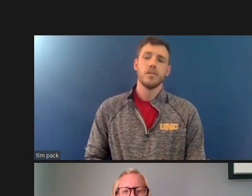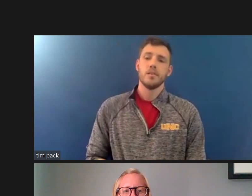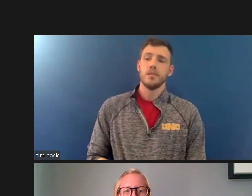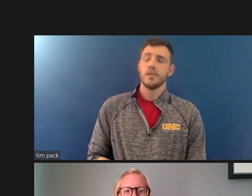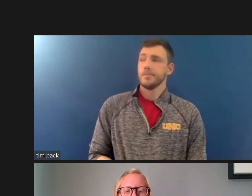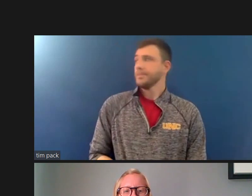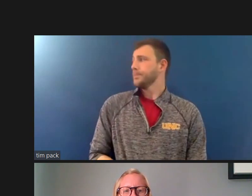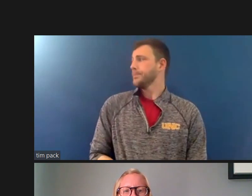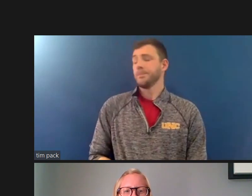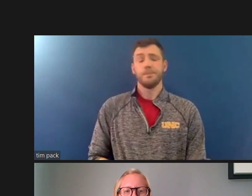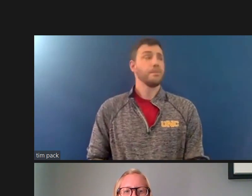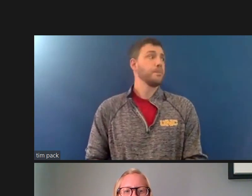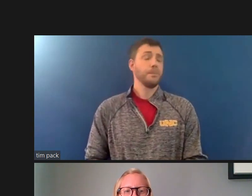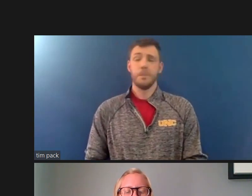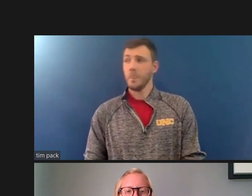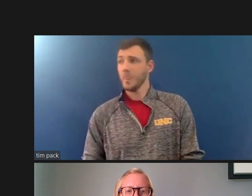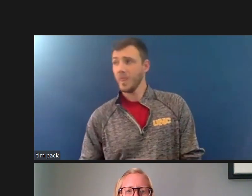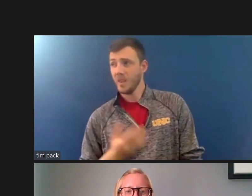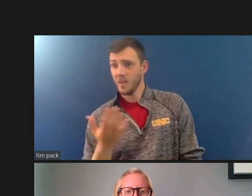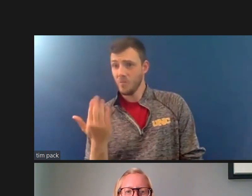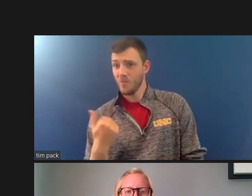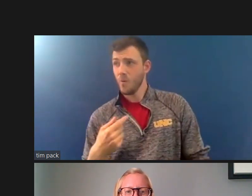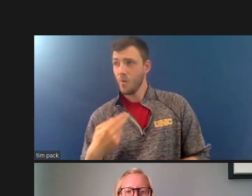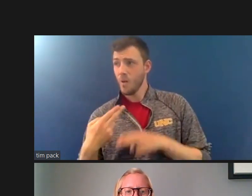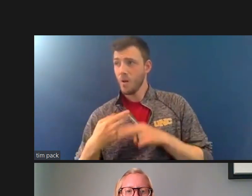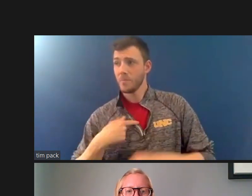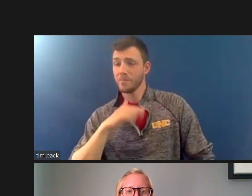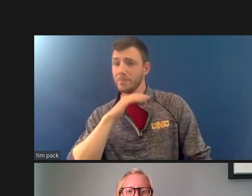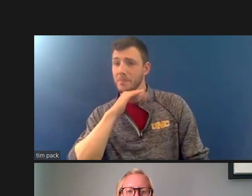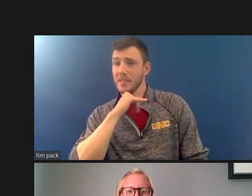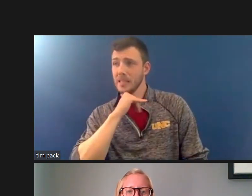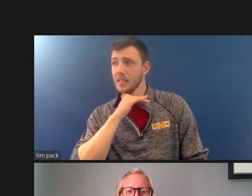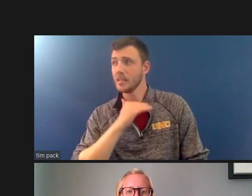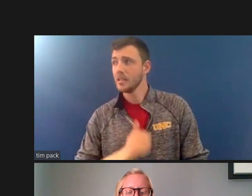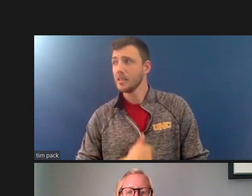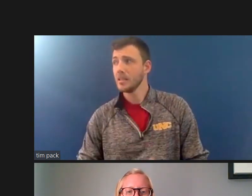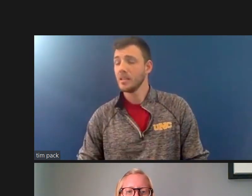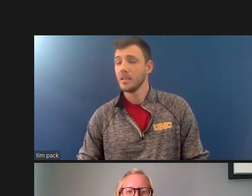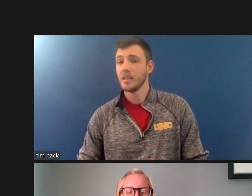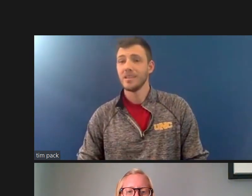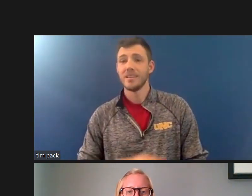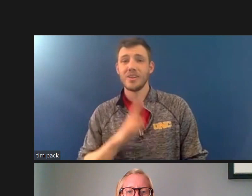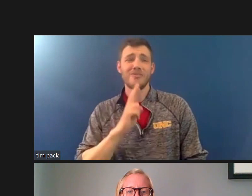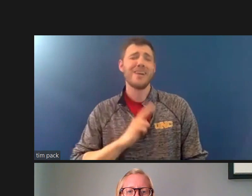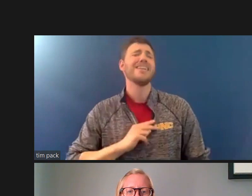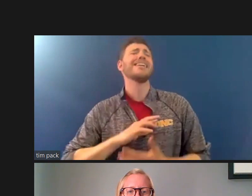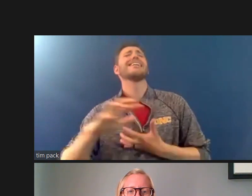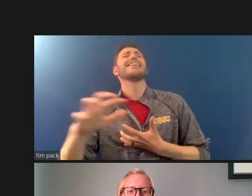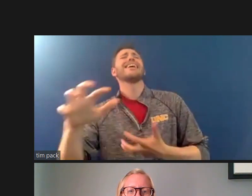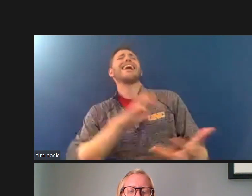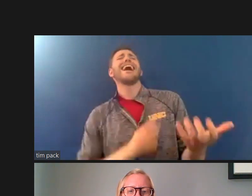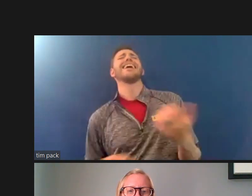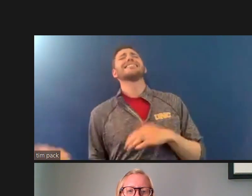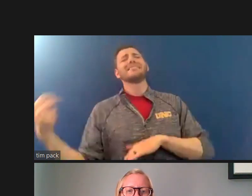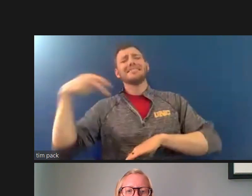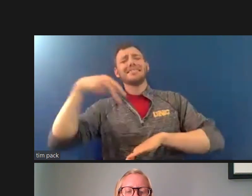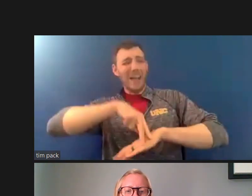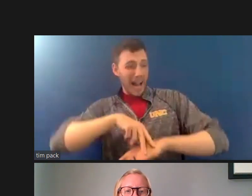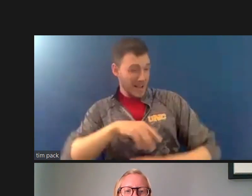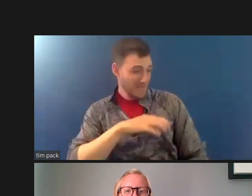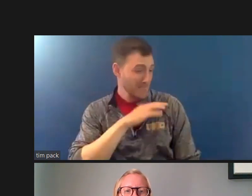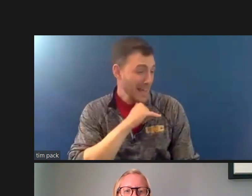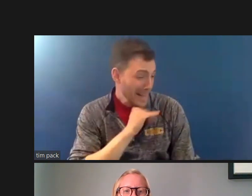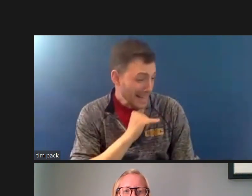whispered, "They used to call me Piggy." Ralph shrieked with laughter. He jumped up.